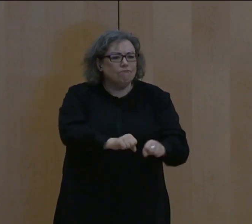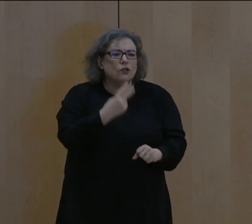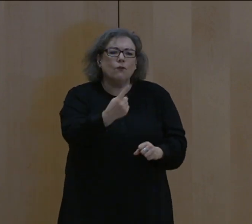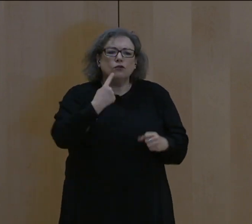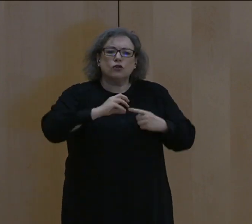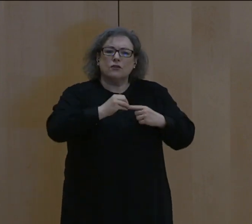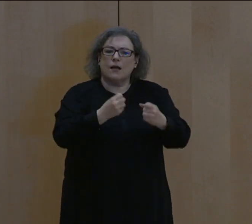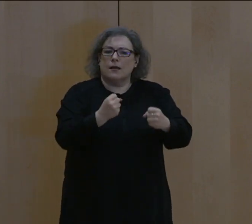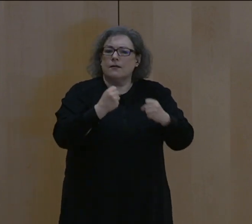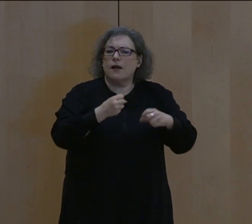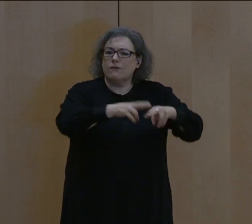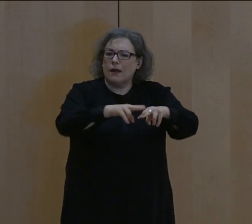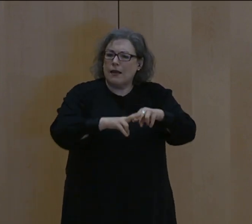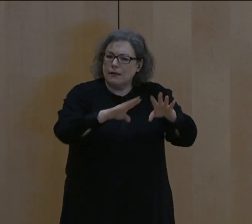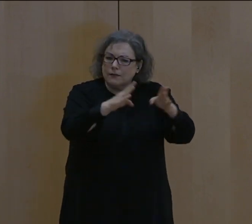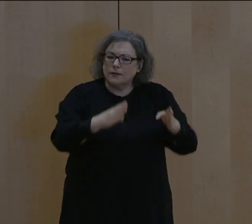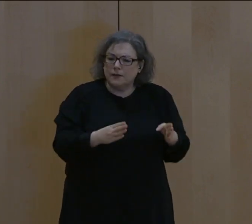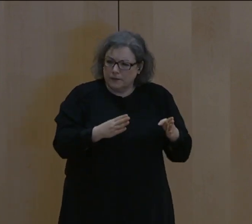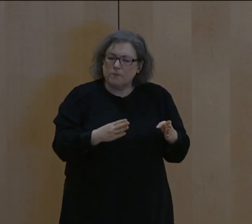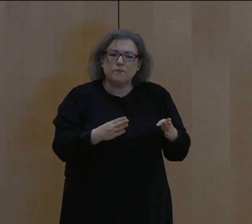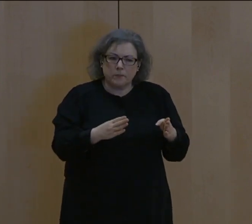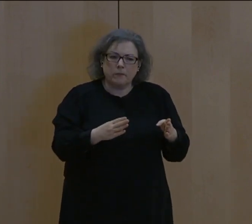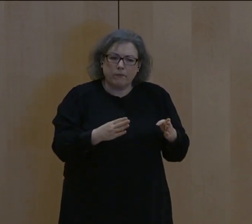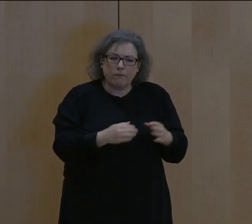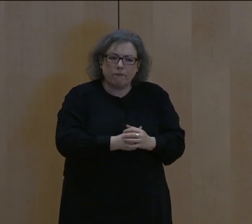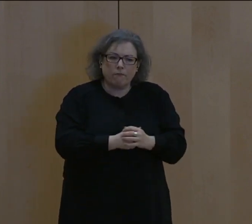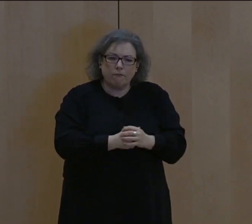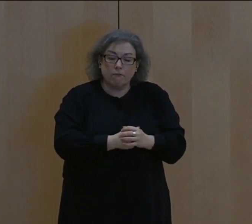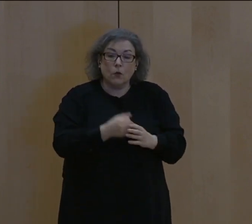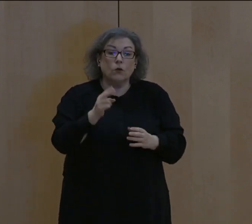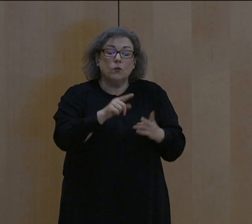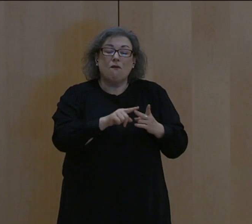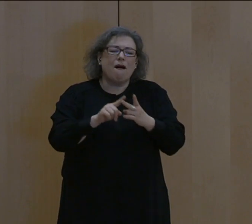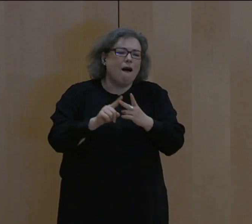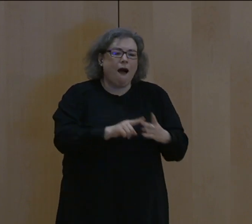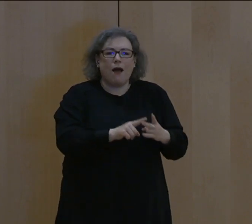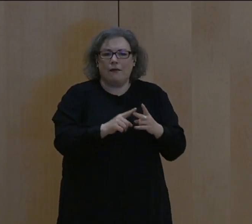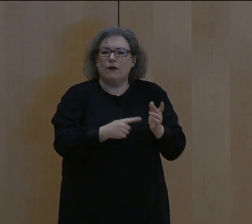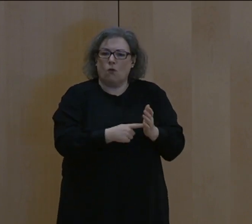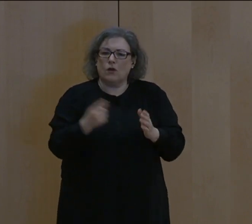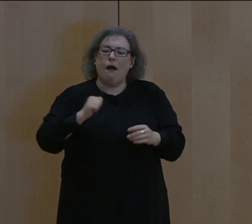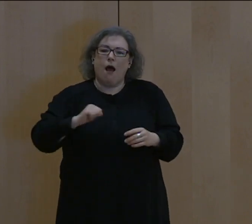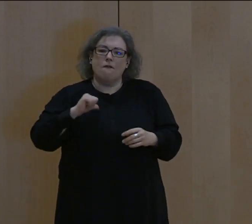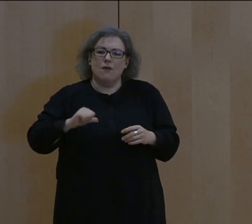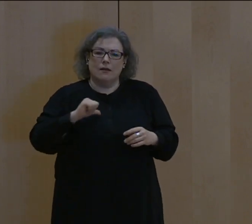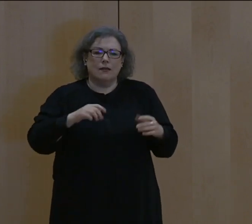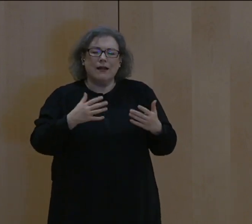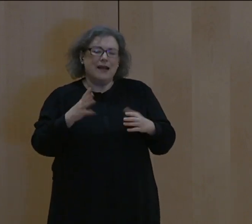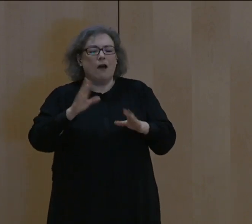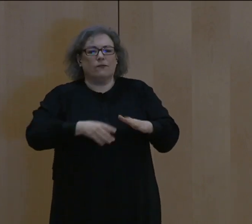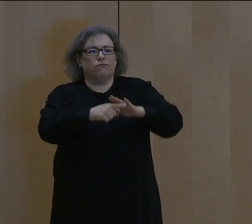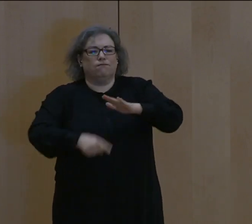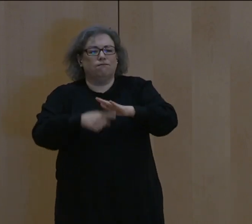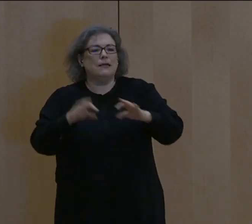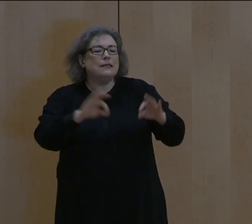hit a chemical production site. They've used today the phosphorus bombs. Adults and